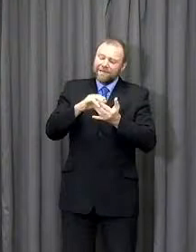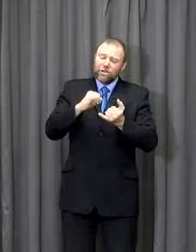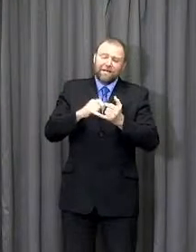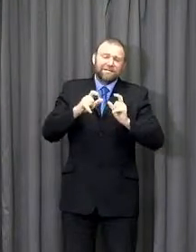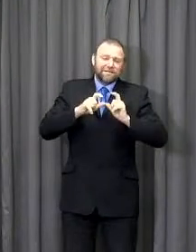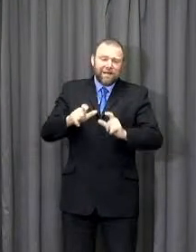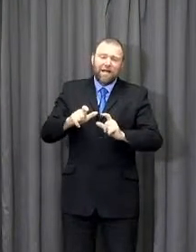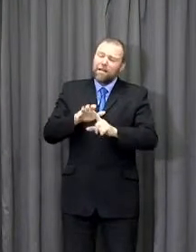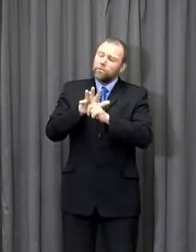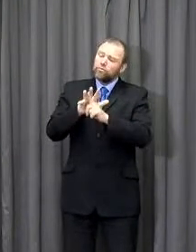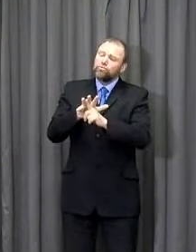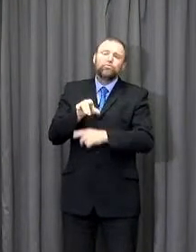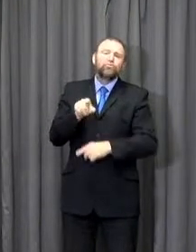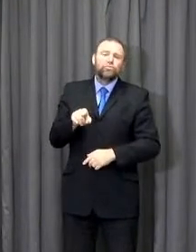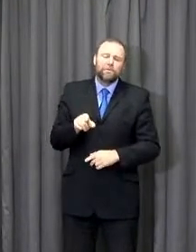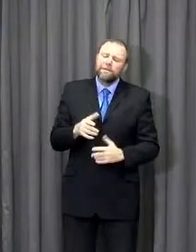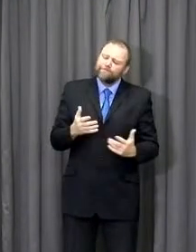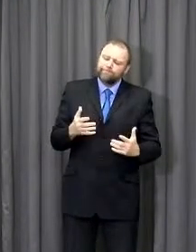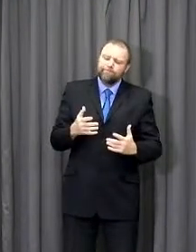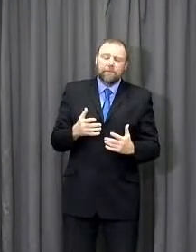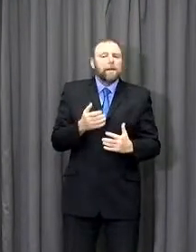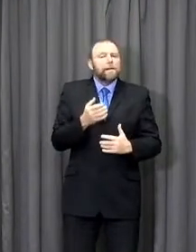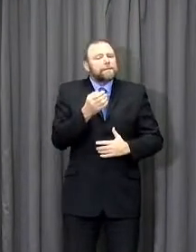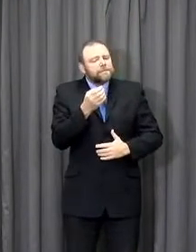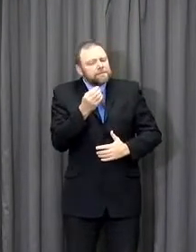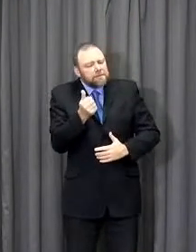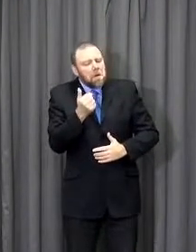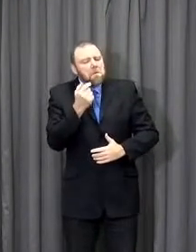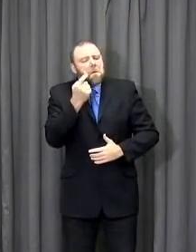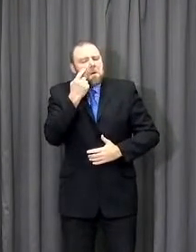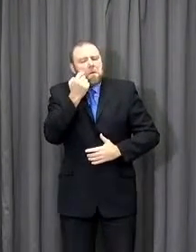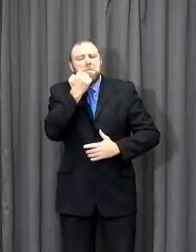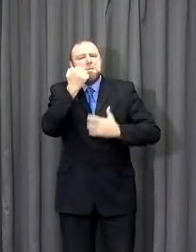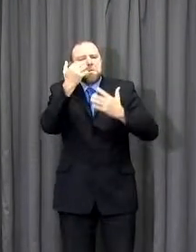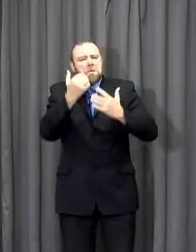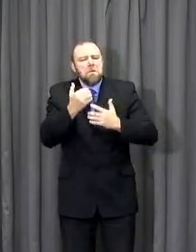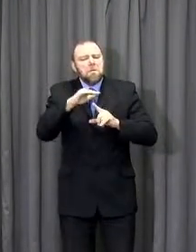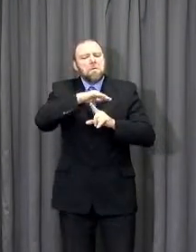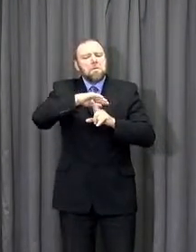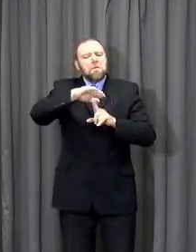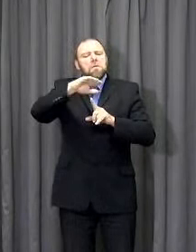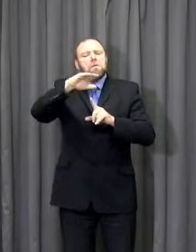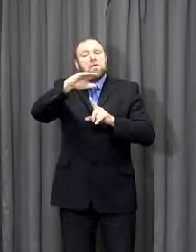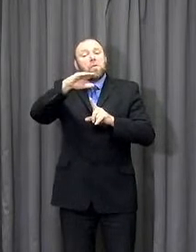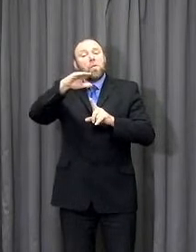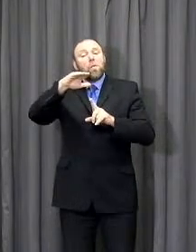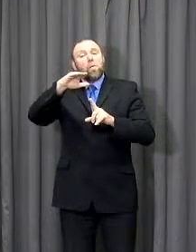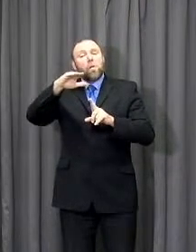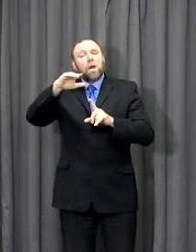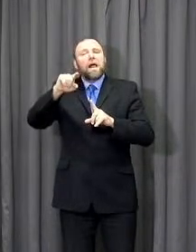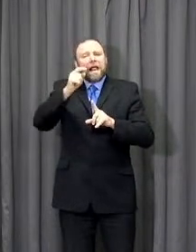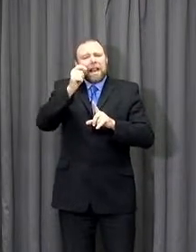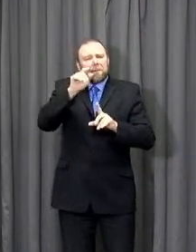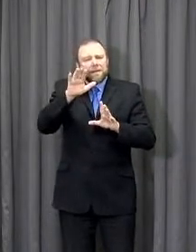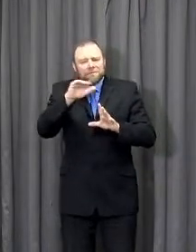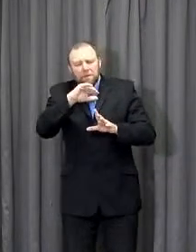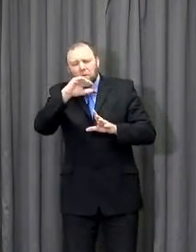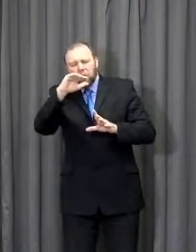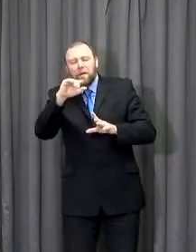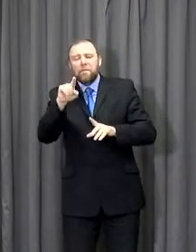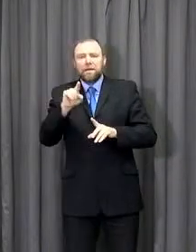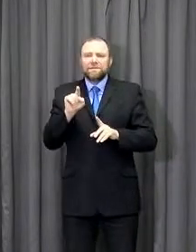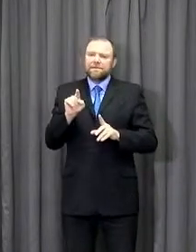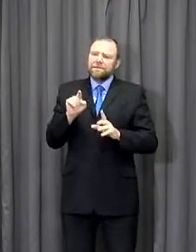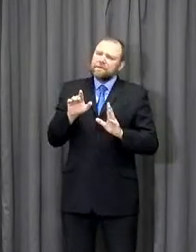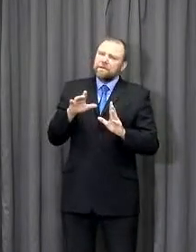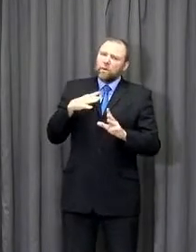there are some signs of stabilisation. And as I say, there's always a lag, but the easing of demand in the NHS is